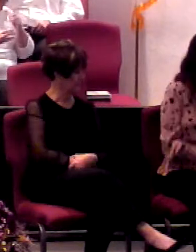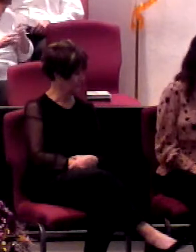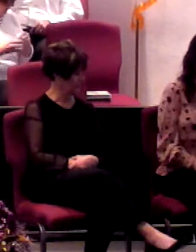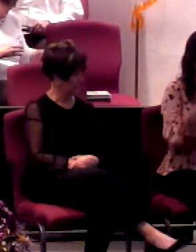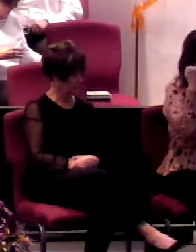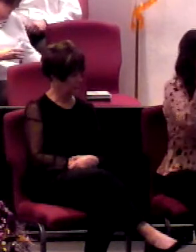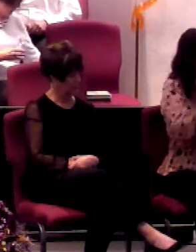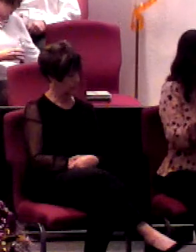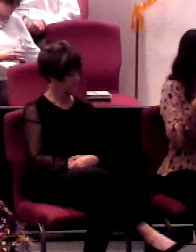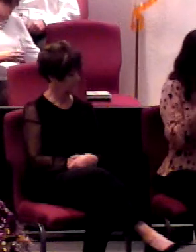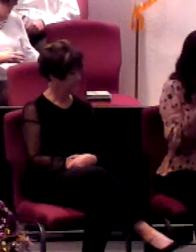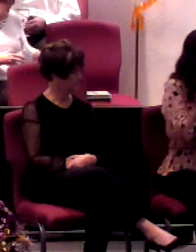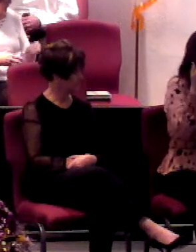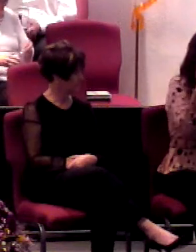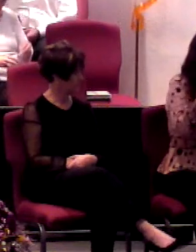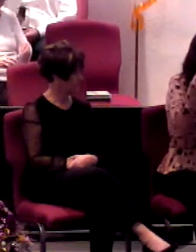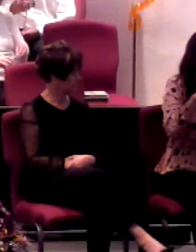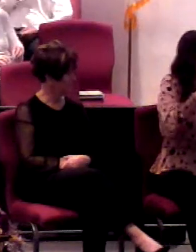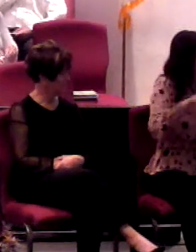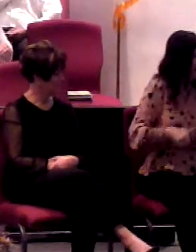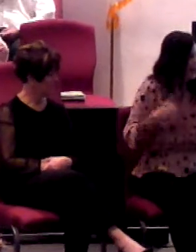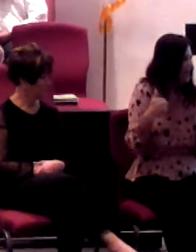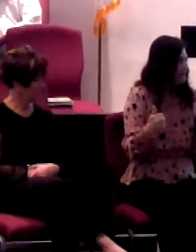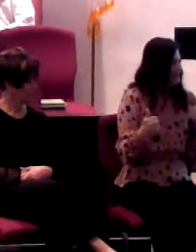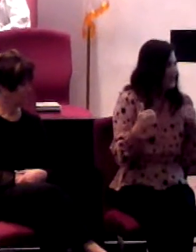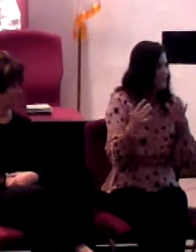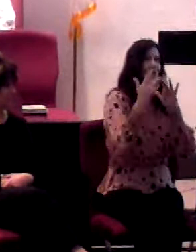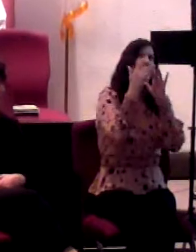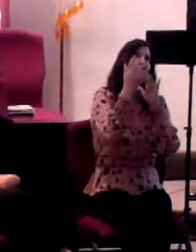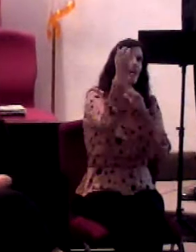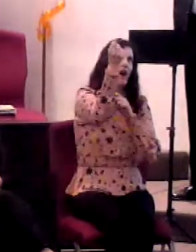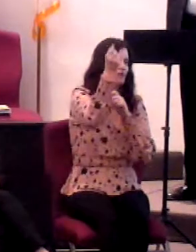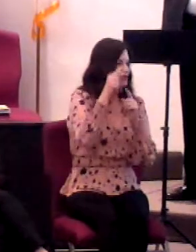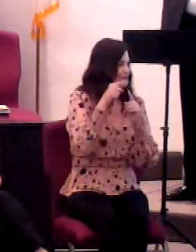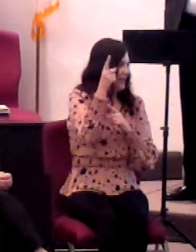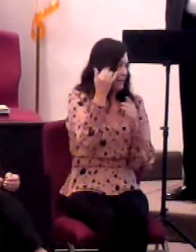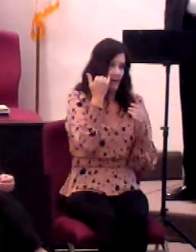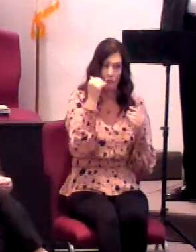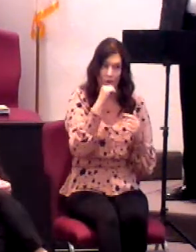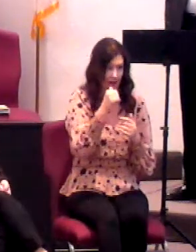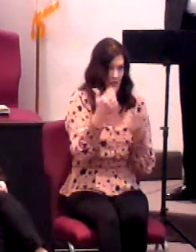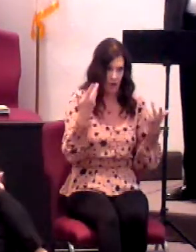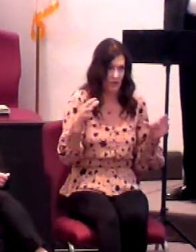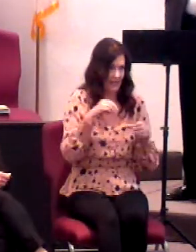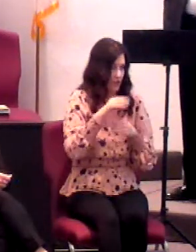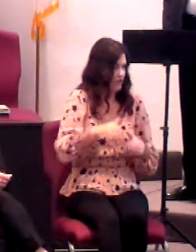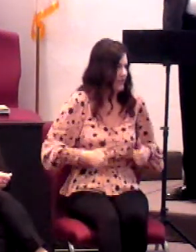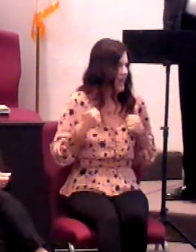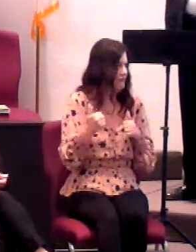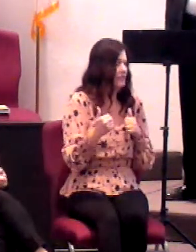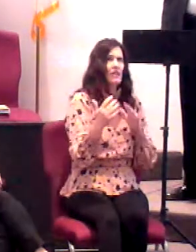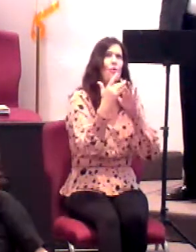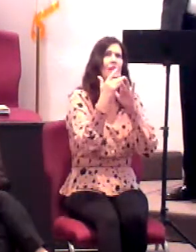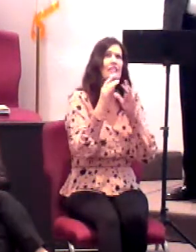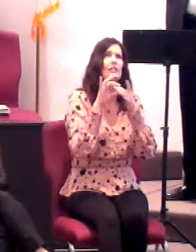If he's worthy, prove it in your life. Reach out to him right now if you have not already ever in your life. Reach out to him again if it's